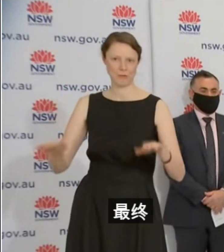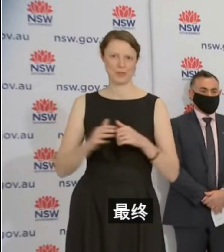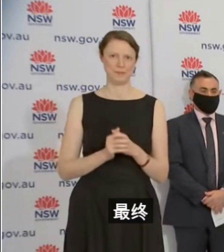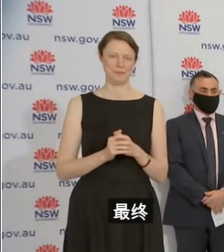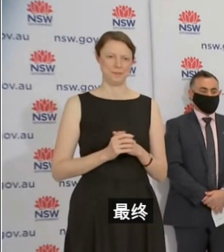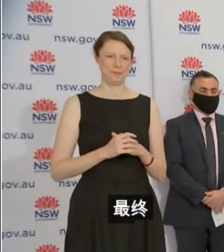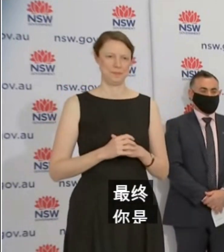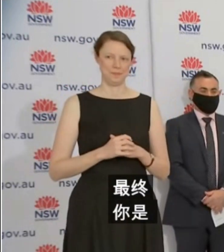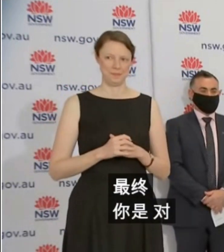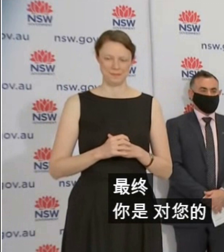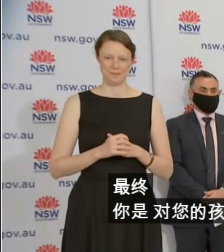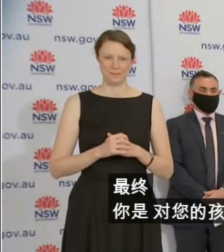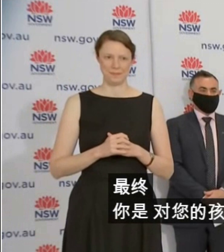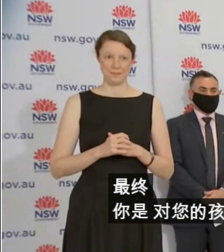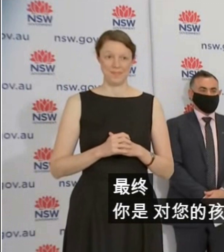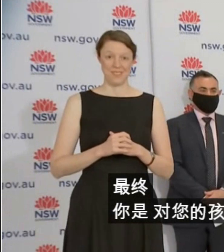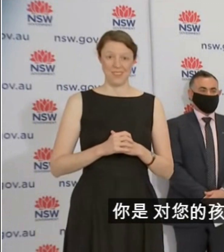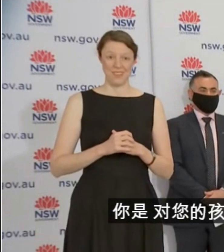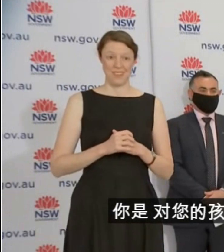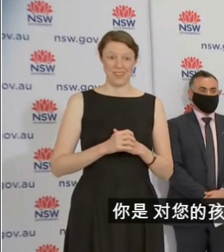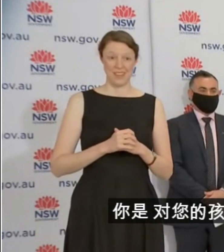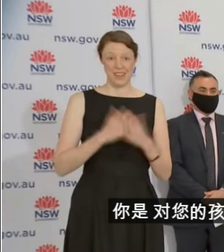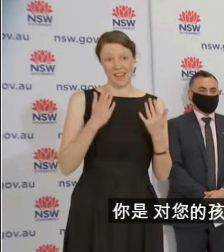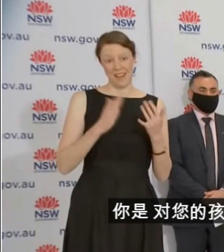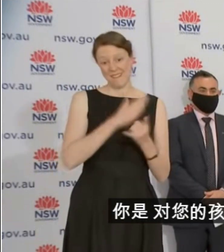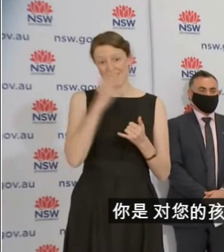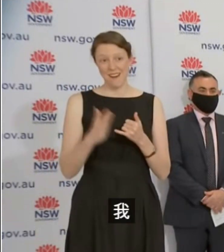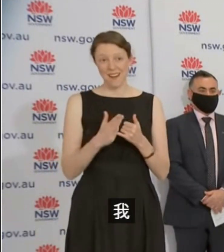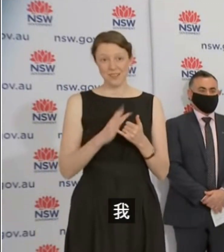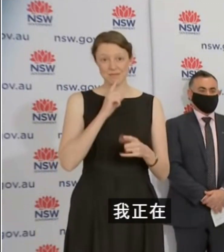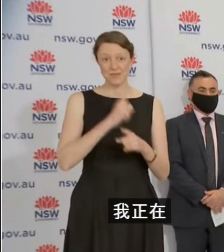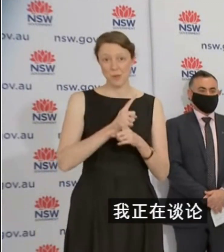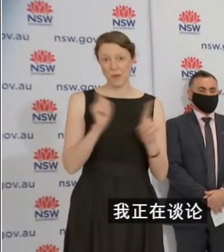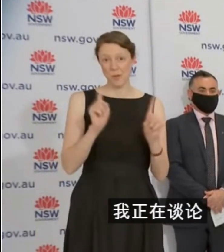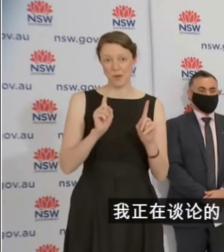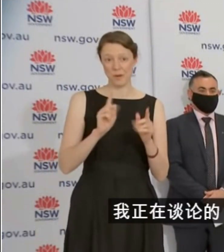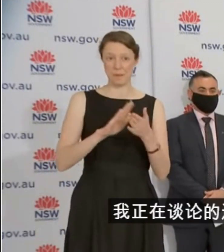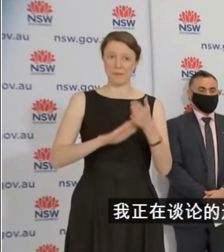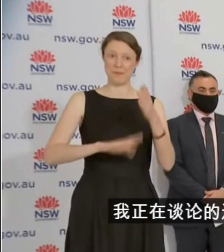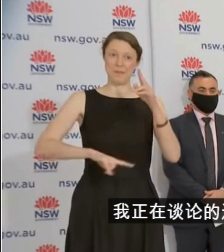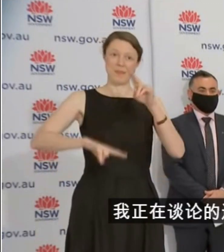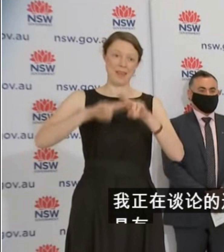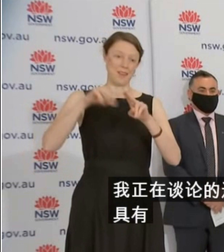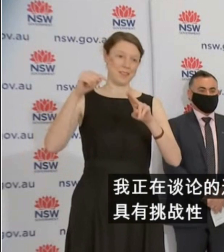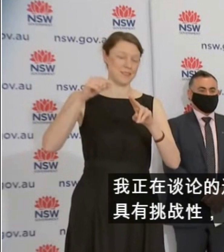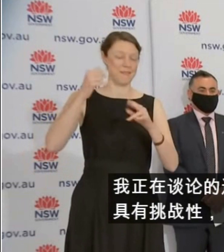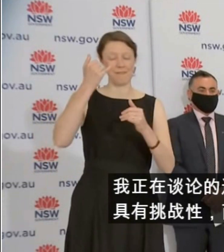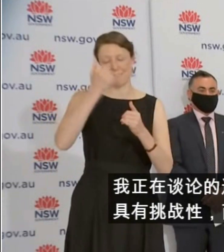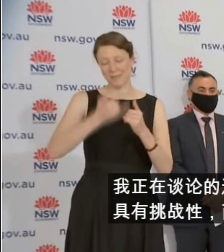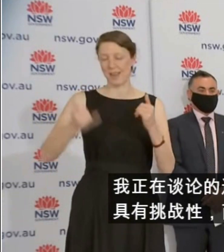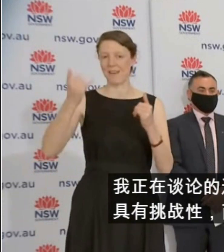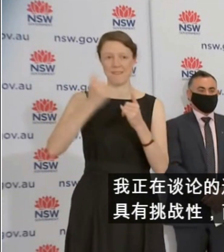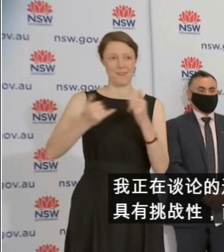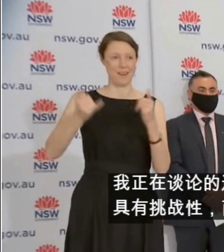Finally, you are the most important resource for your children. These things that I'm talking about are challenging and